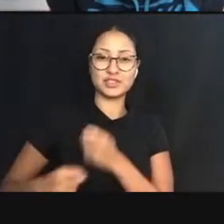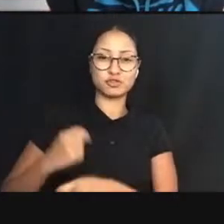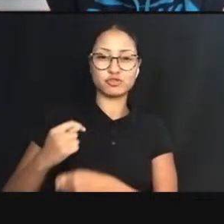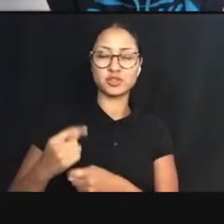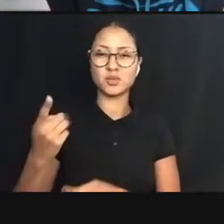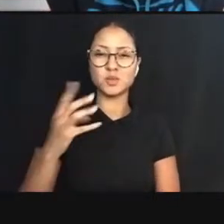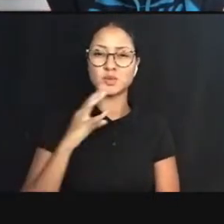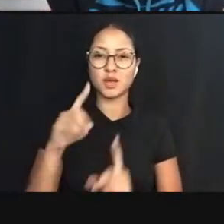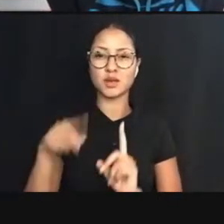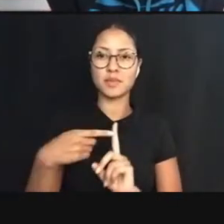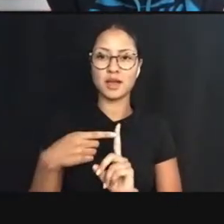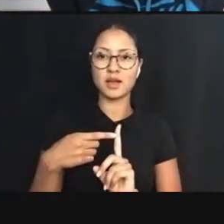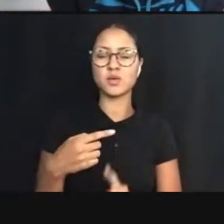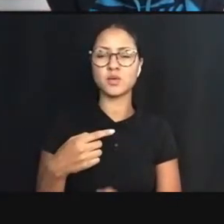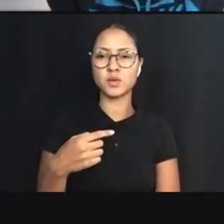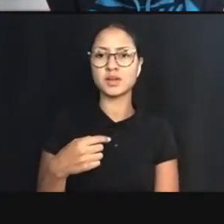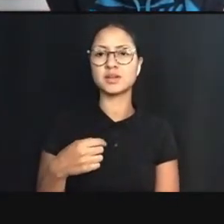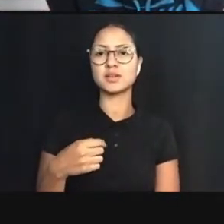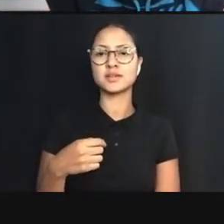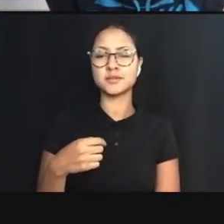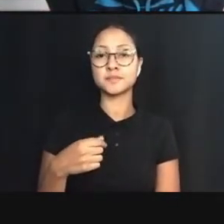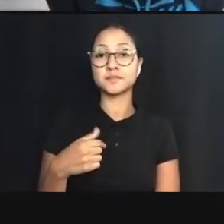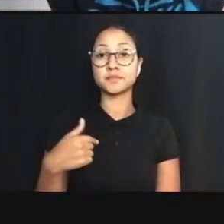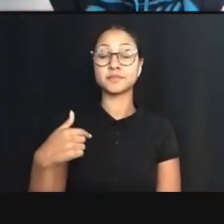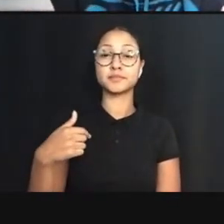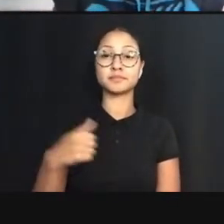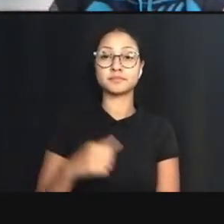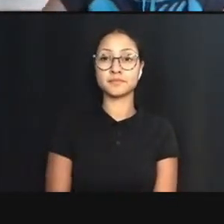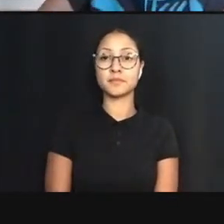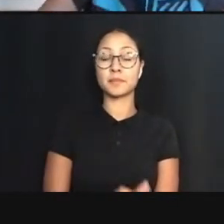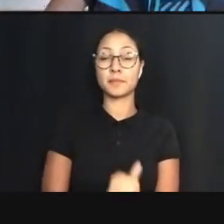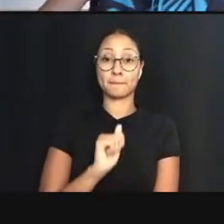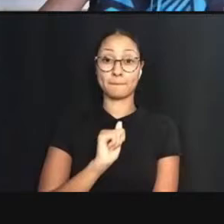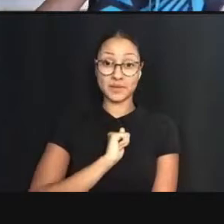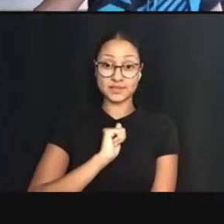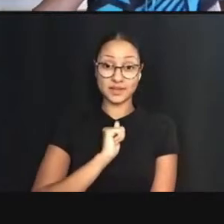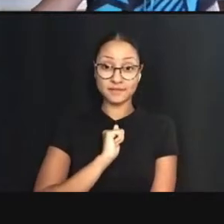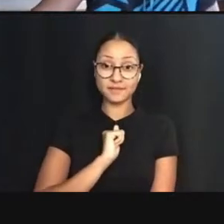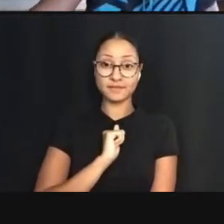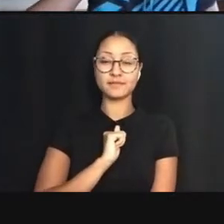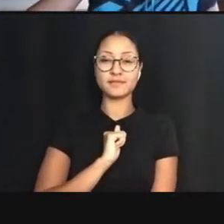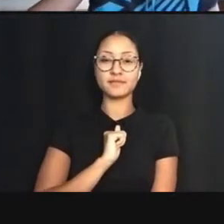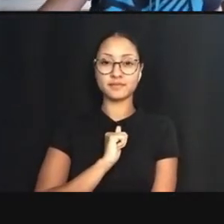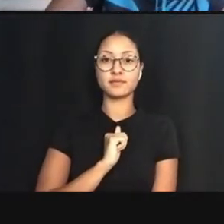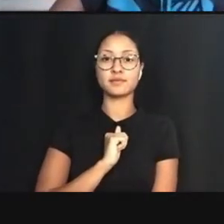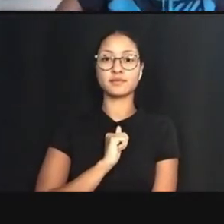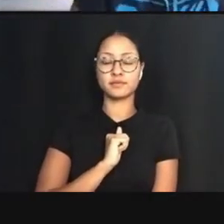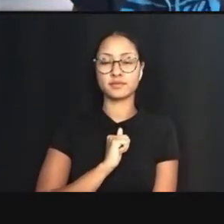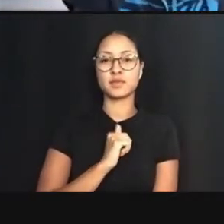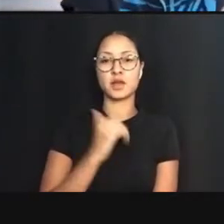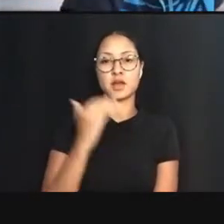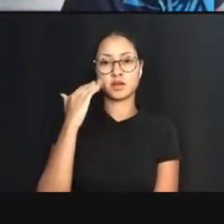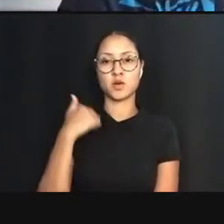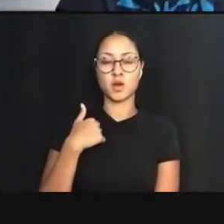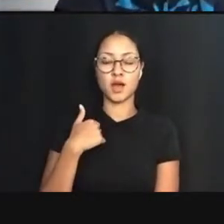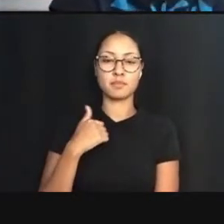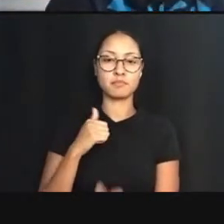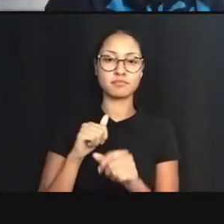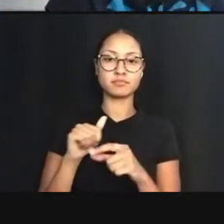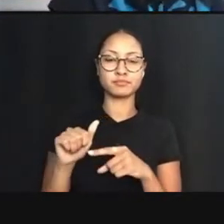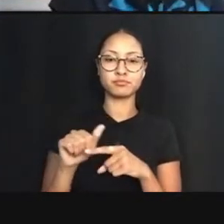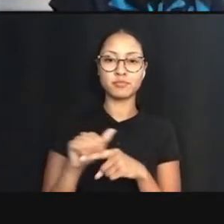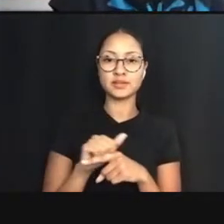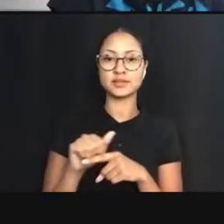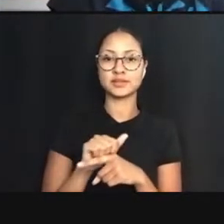As long for me as I know that I'm in practicing integrity in the traditions that I'm following, that's right. With the elders